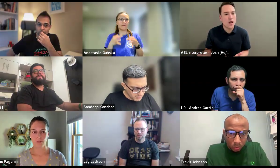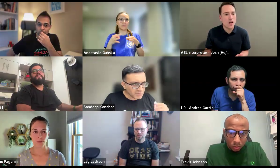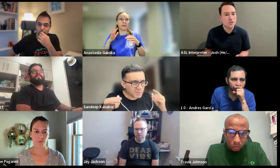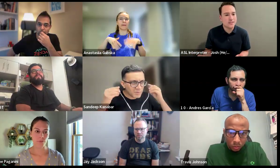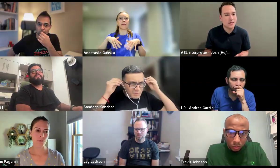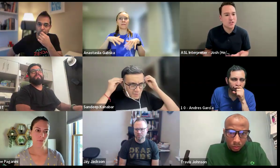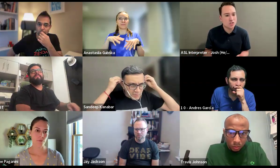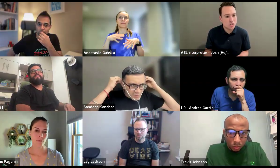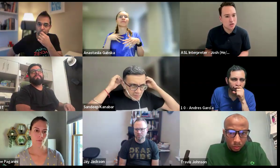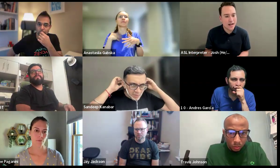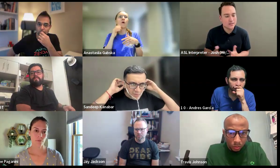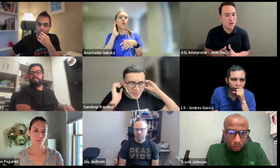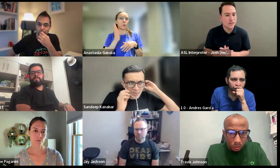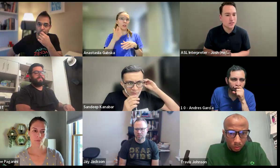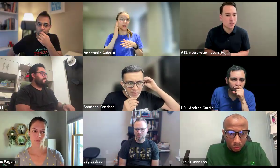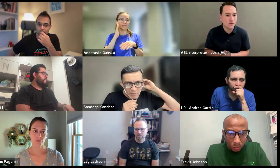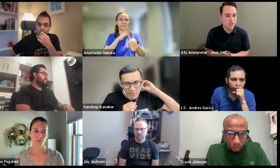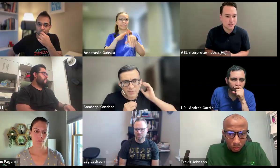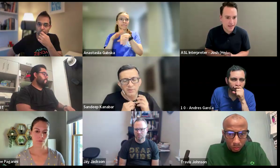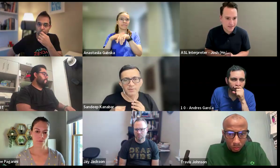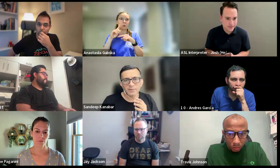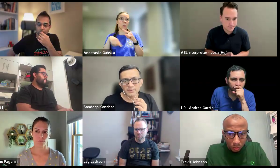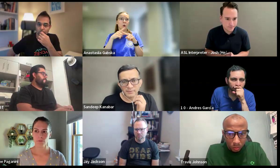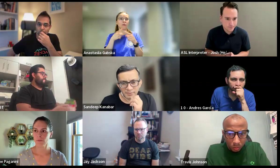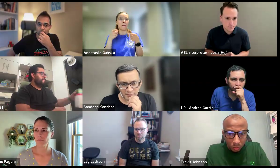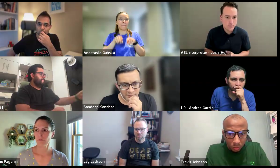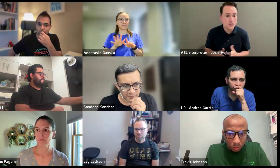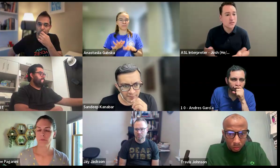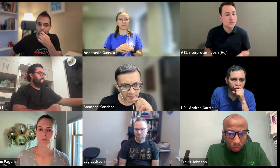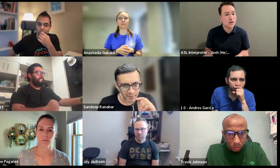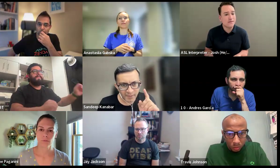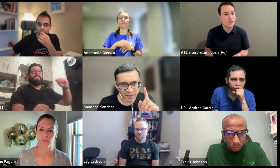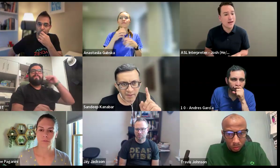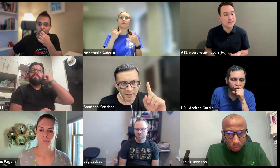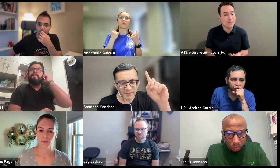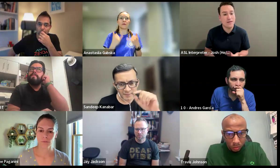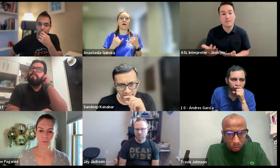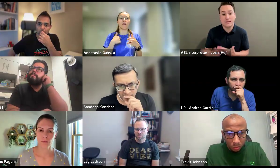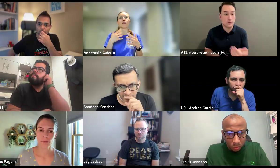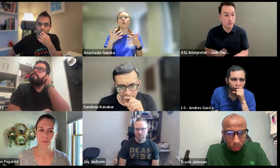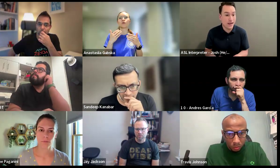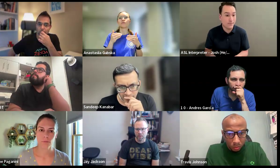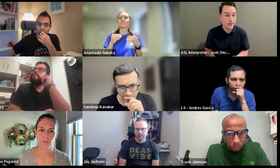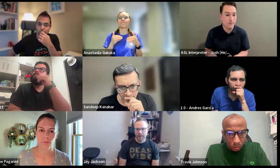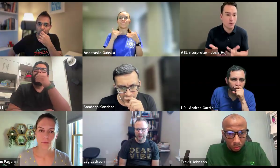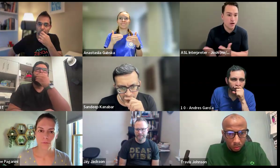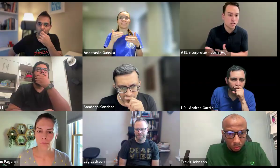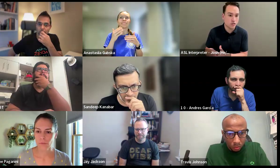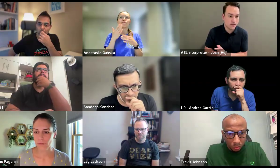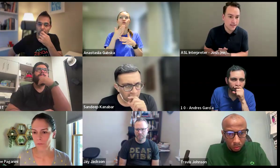not 100% sure. It has not been determined just yet. So I do want to give you a heads up that this will be happening, but we're not sure on the